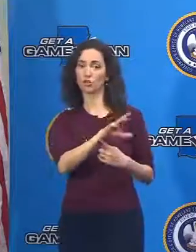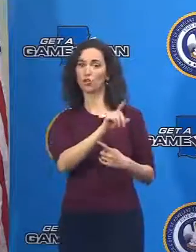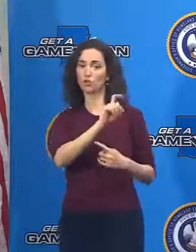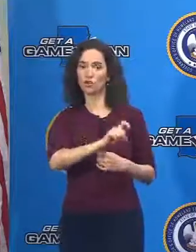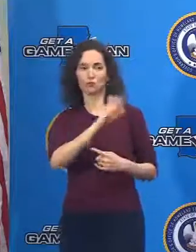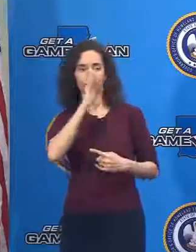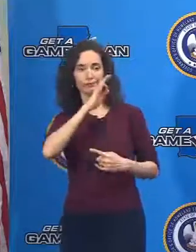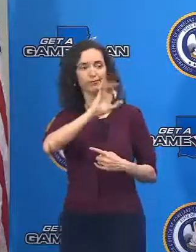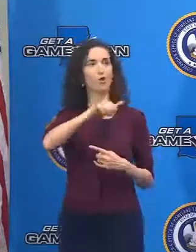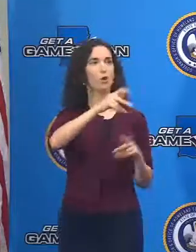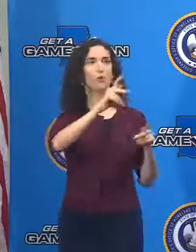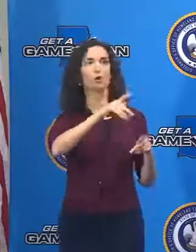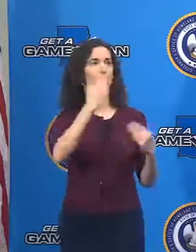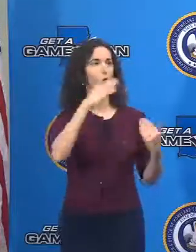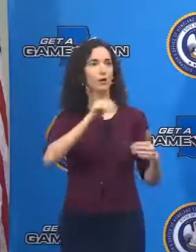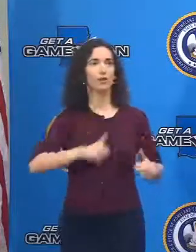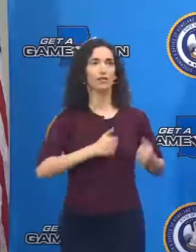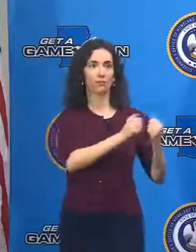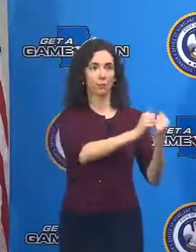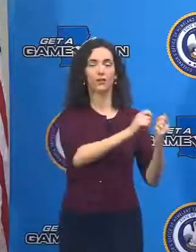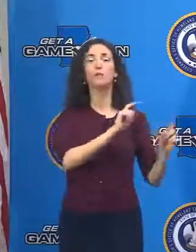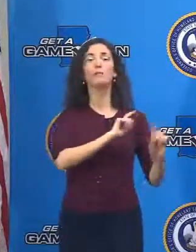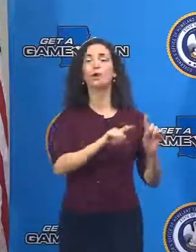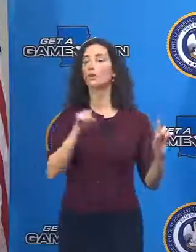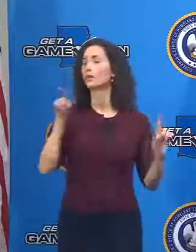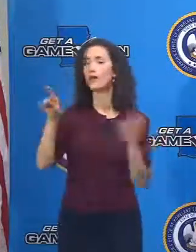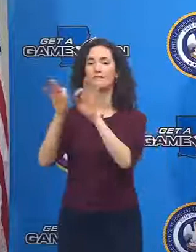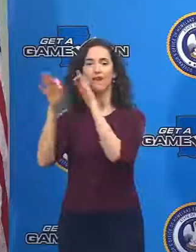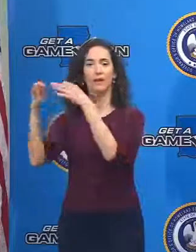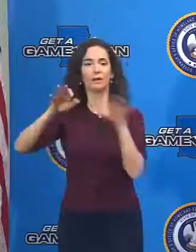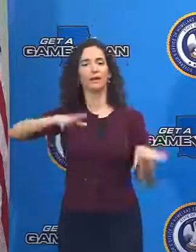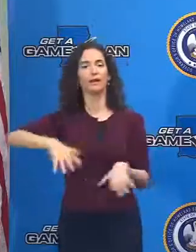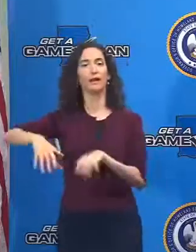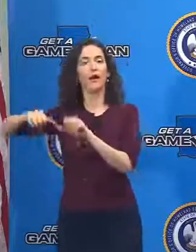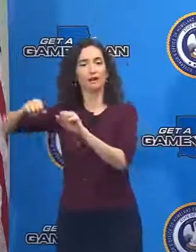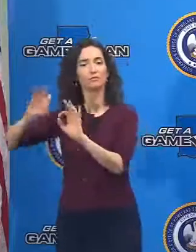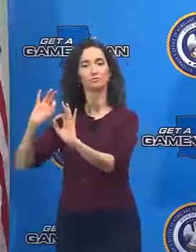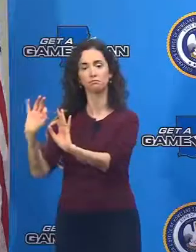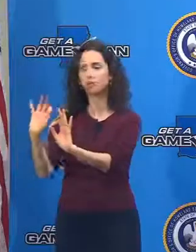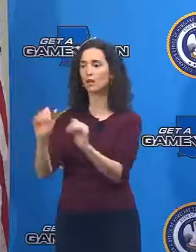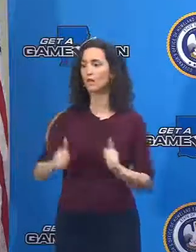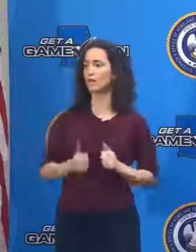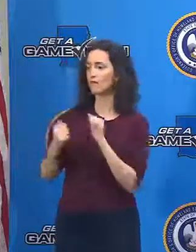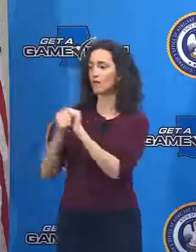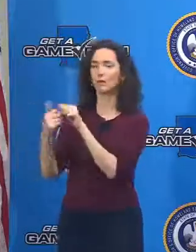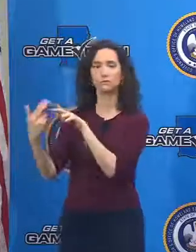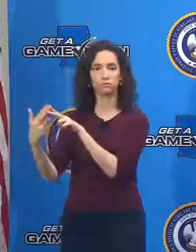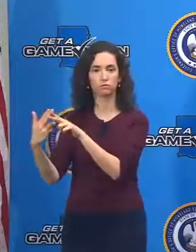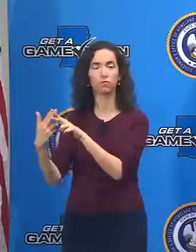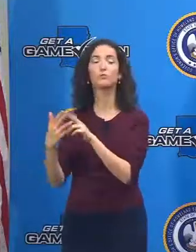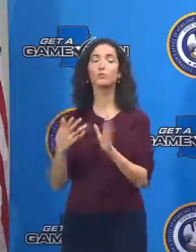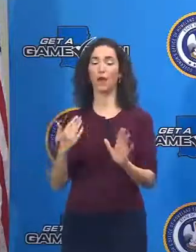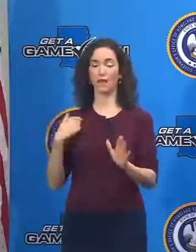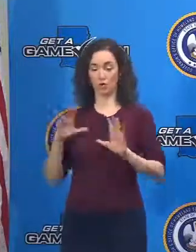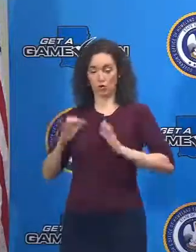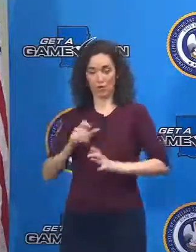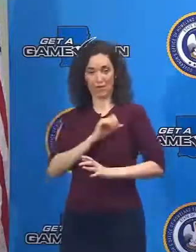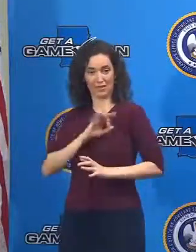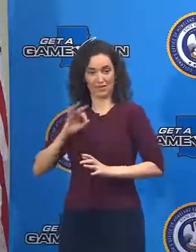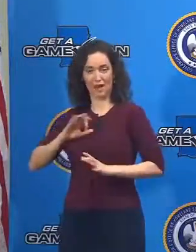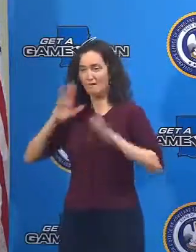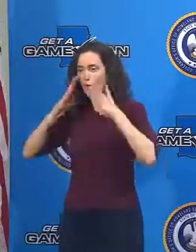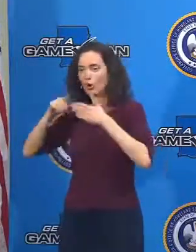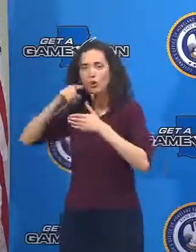care. So we have a kinship line that is dedicated just to that staff, and these families are